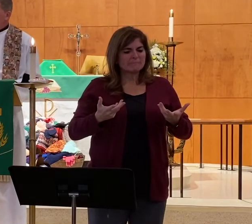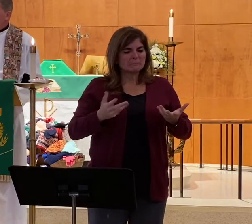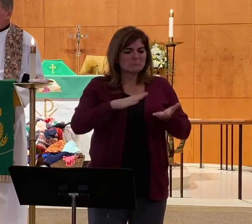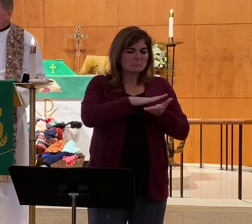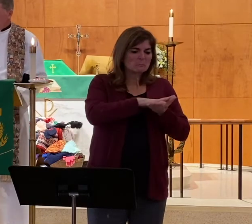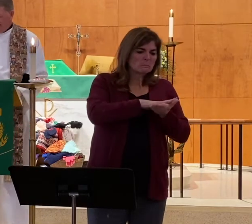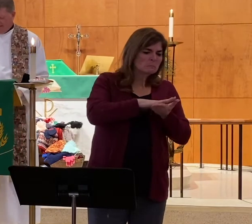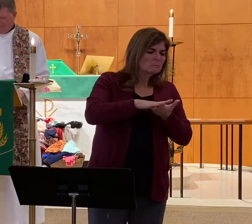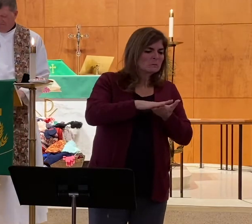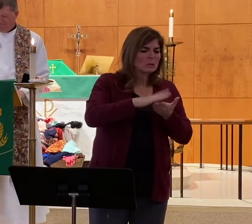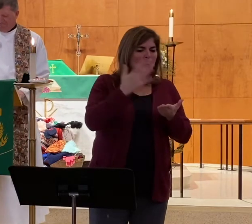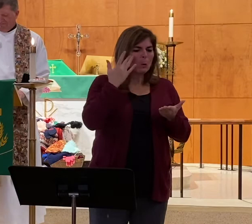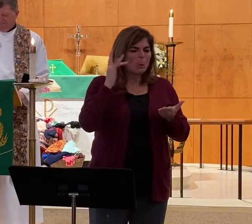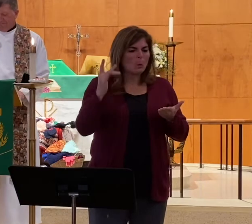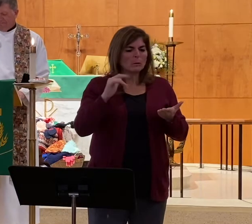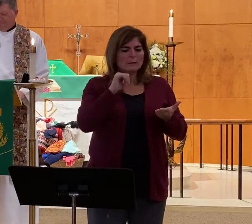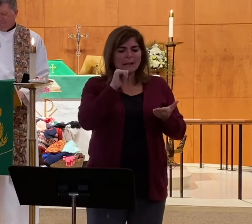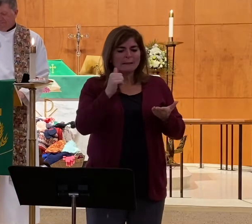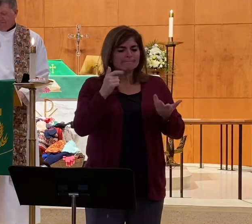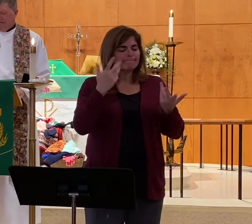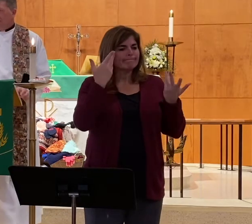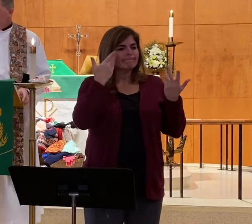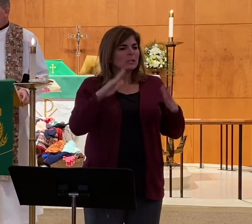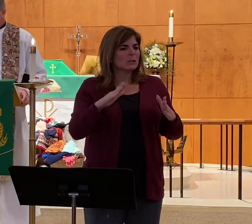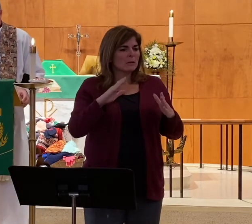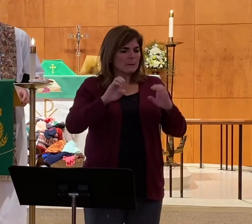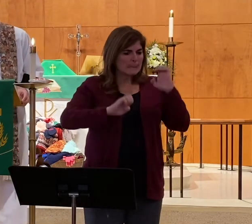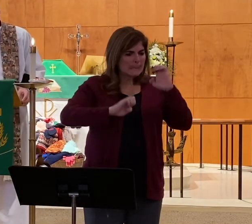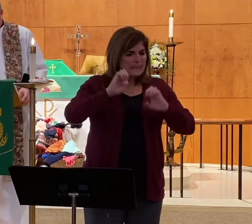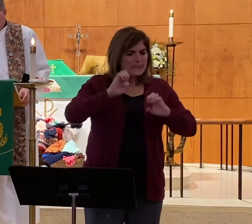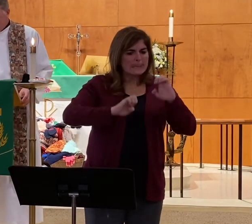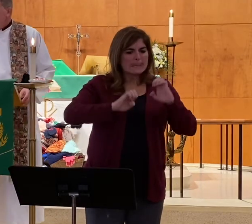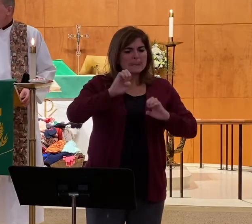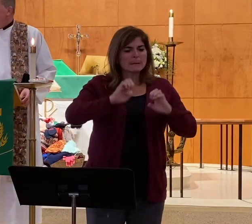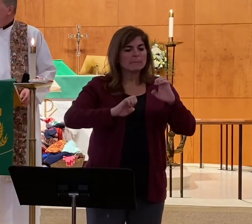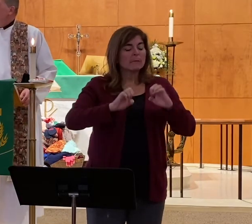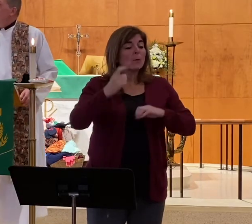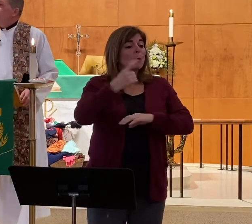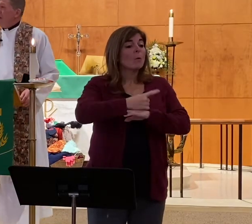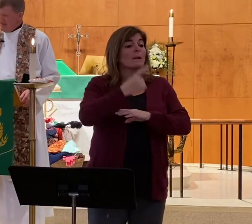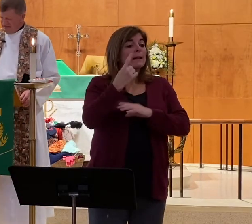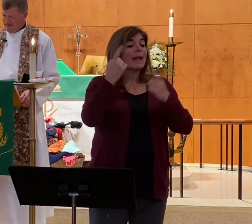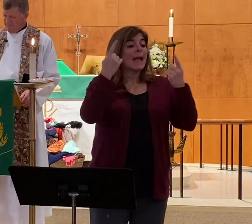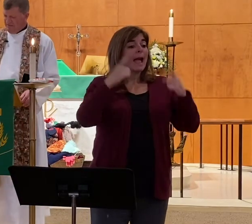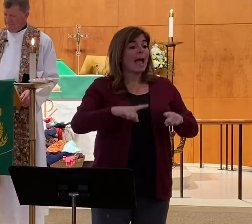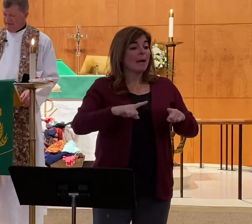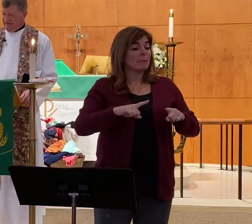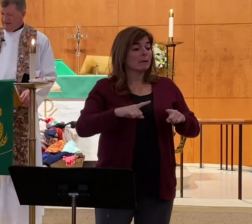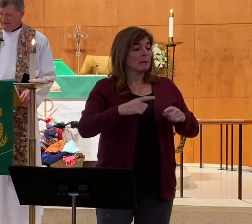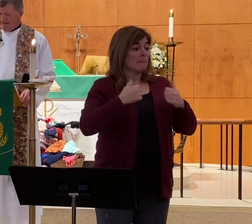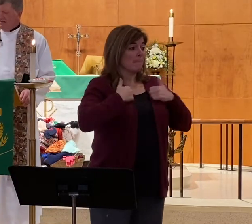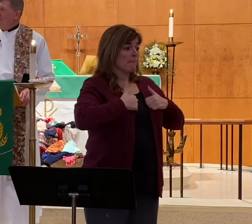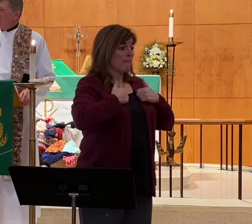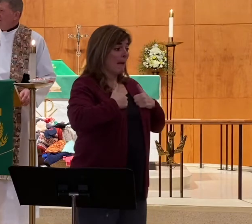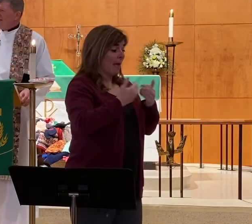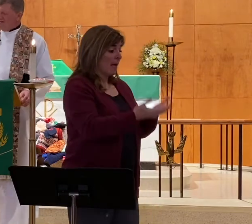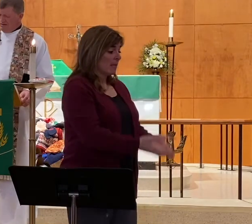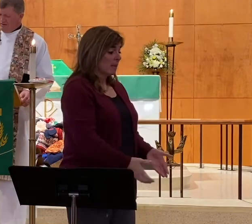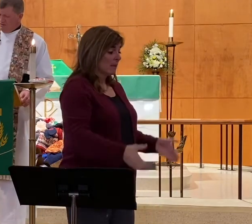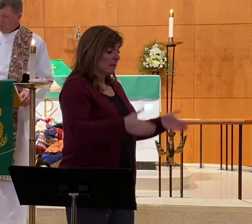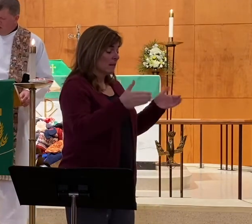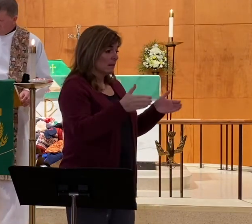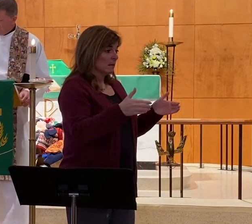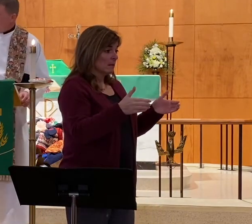pure gold or not. Then one day when Archimedes stepped into his bathtub, he noticed that